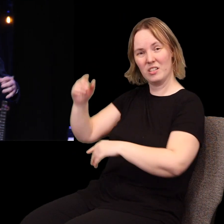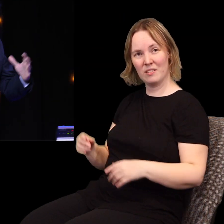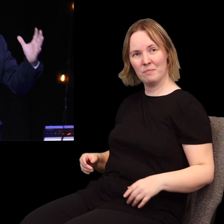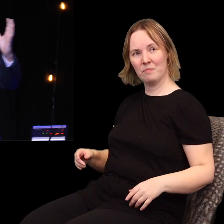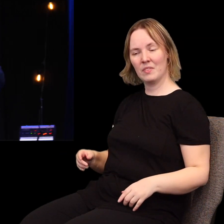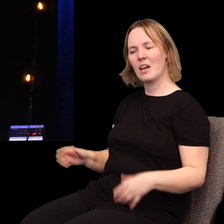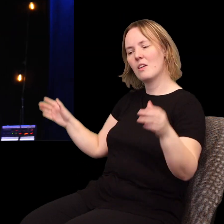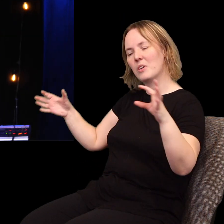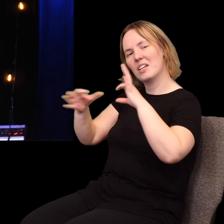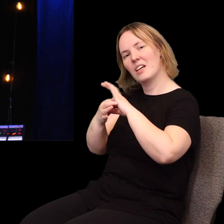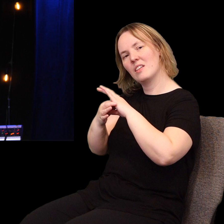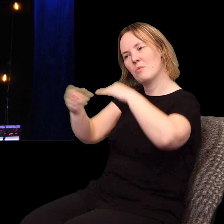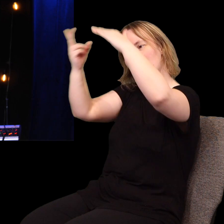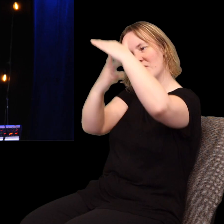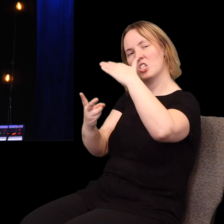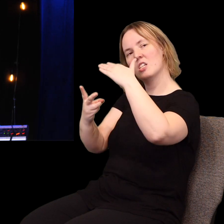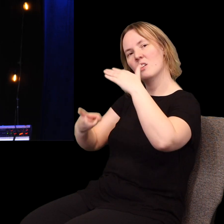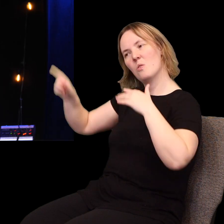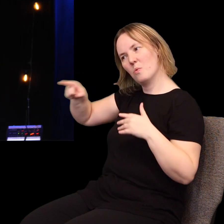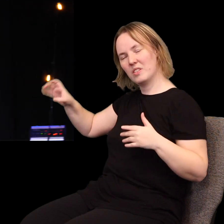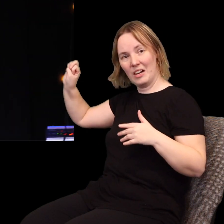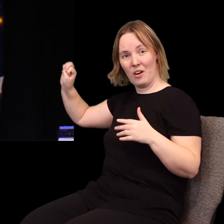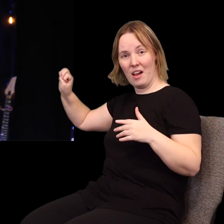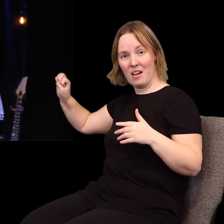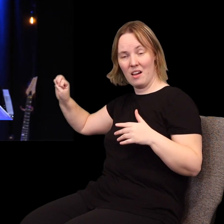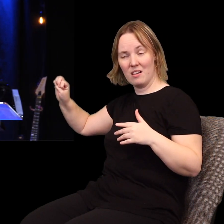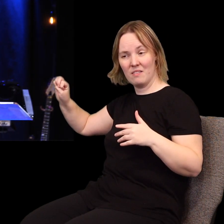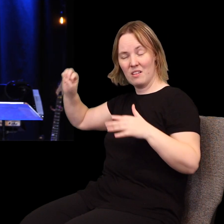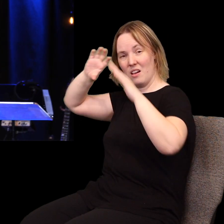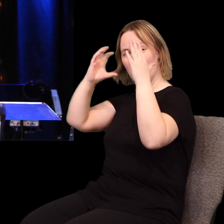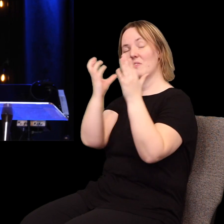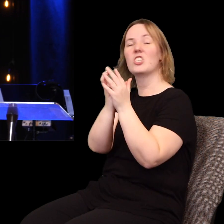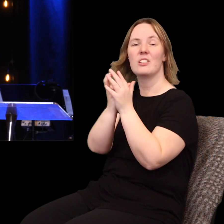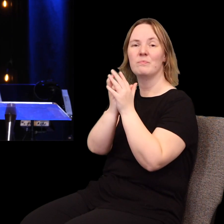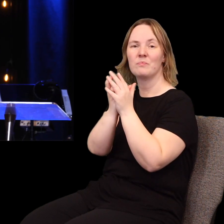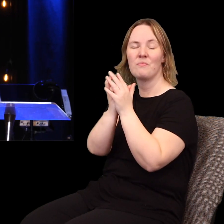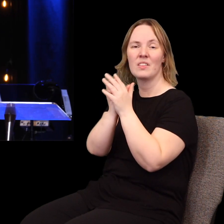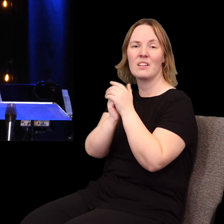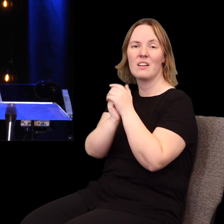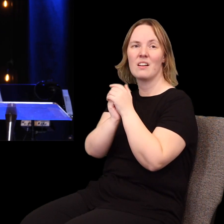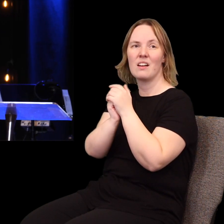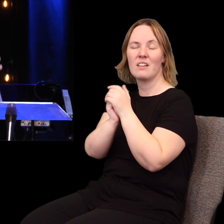trees, and we marry them with this vision that Zechariah has here in Zechariah chapter 4, and we see they're essentially of the same